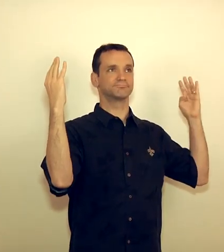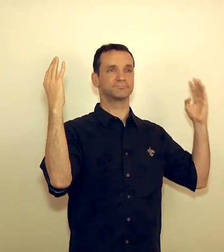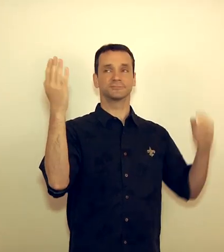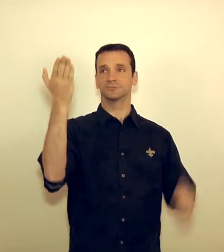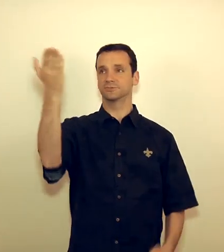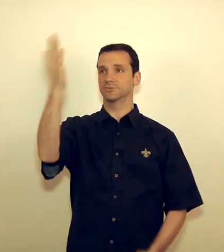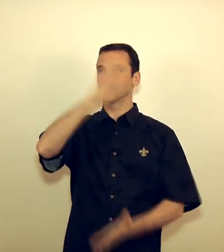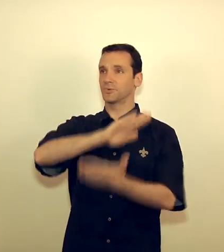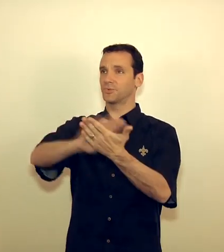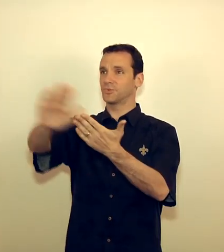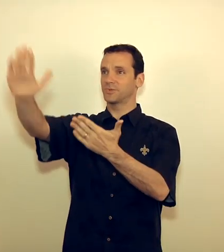of hosts.